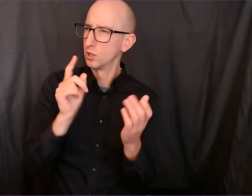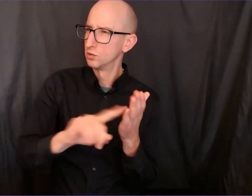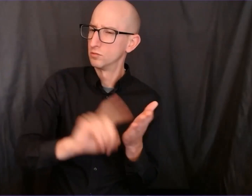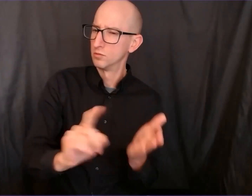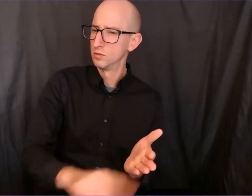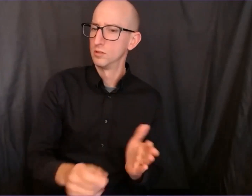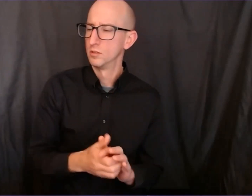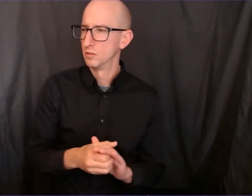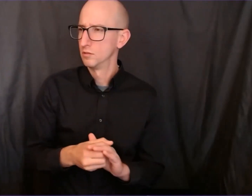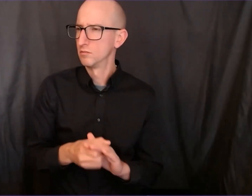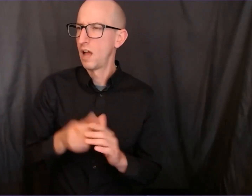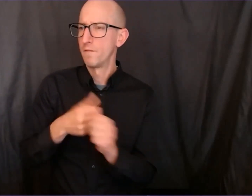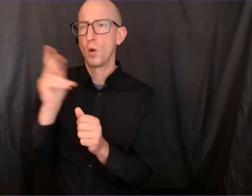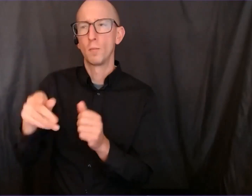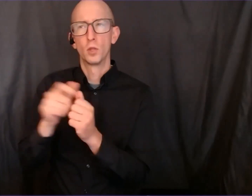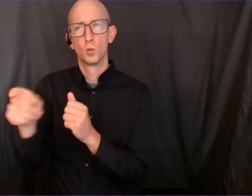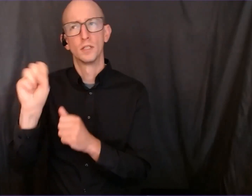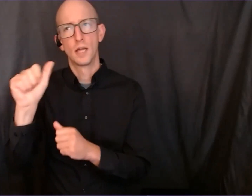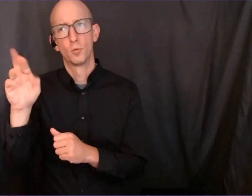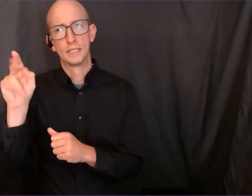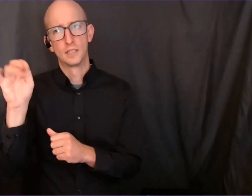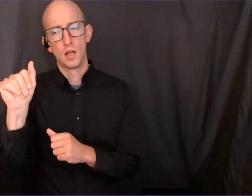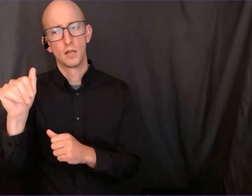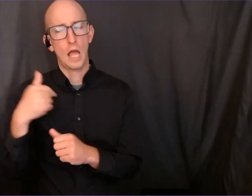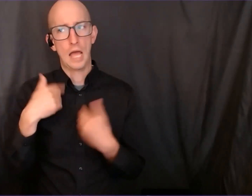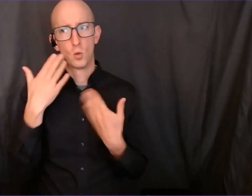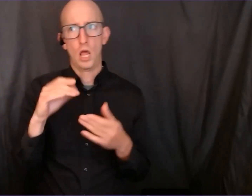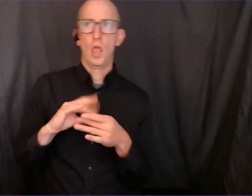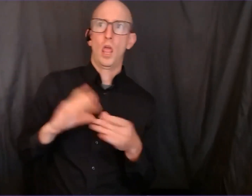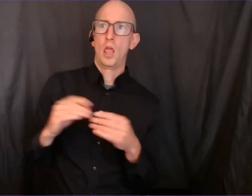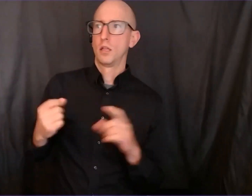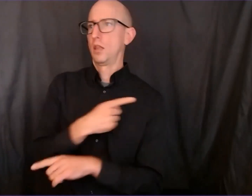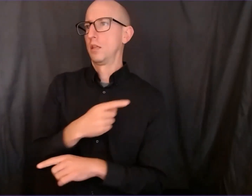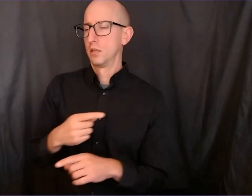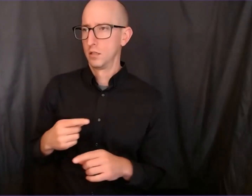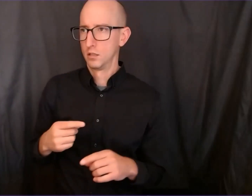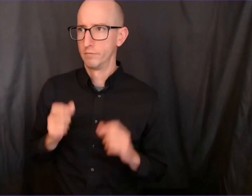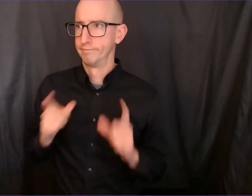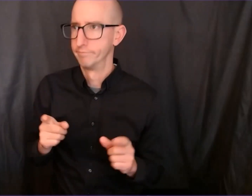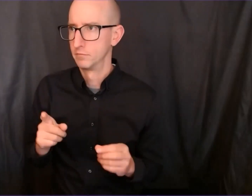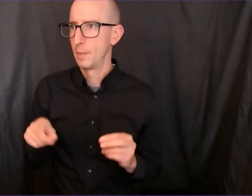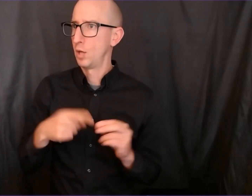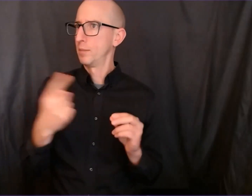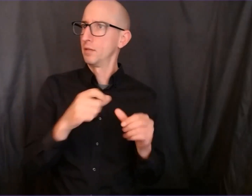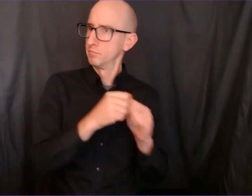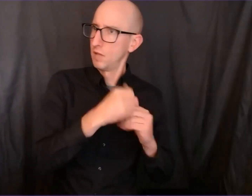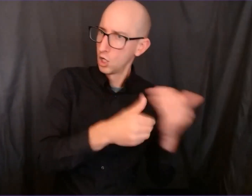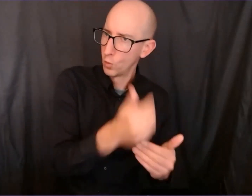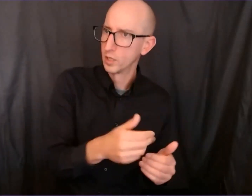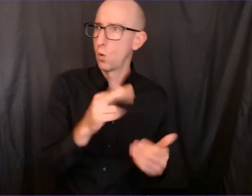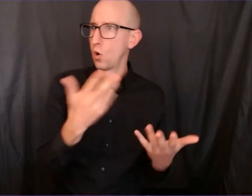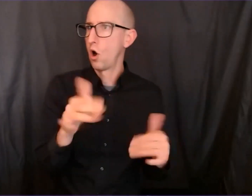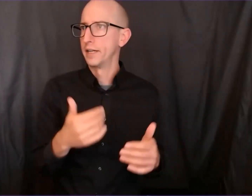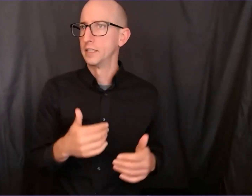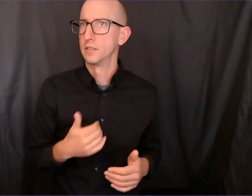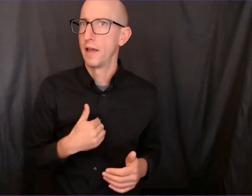follow up with you. I don't want to speak on something that is either ongoing or there's a process in place, but I